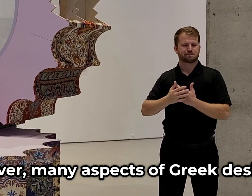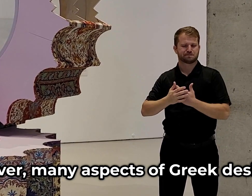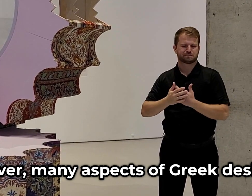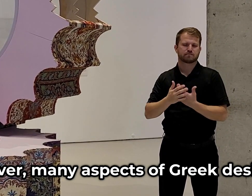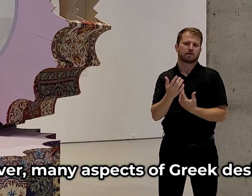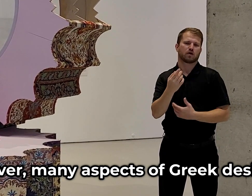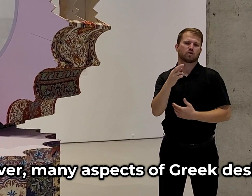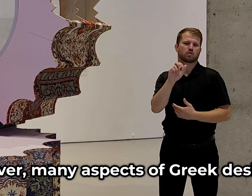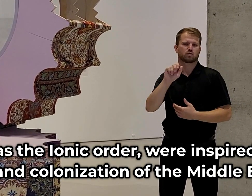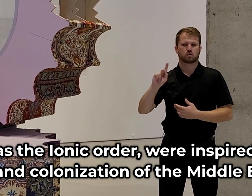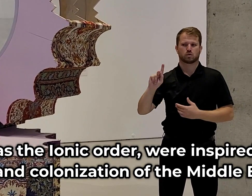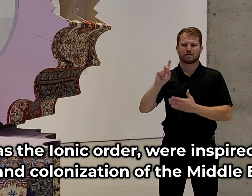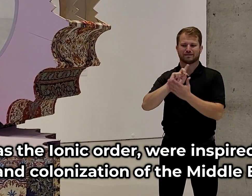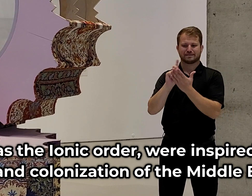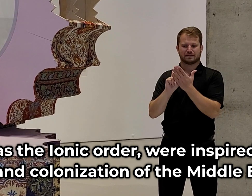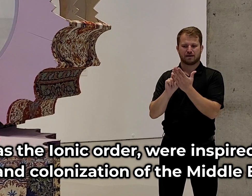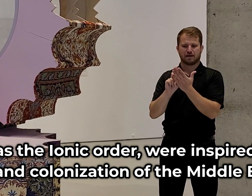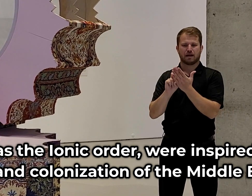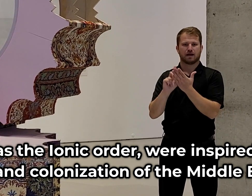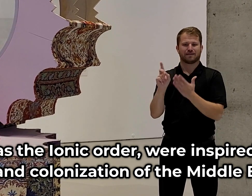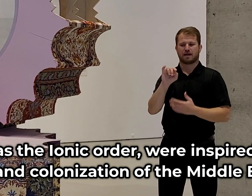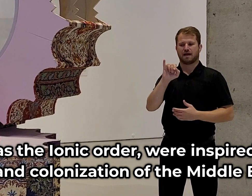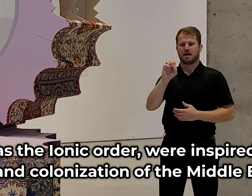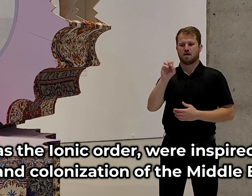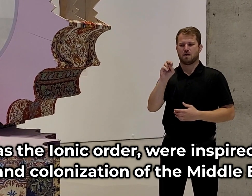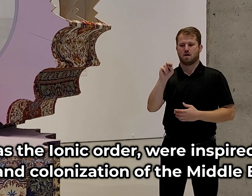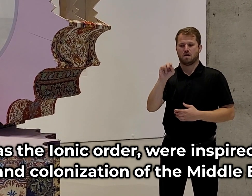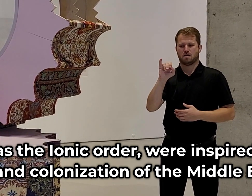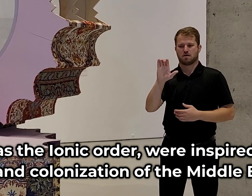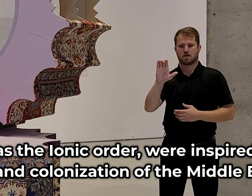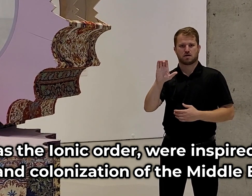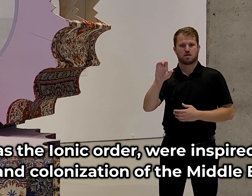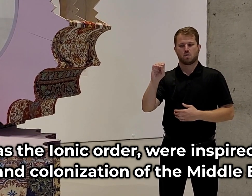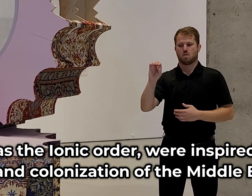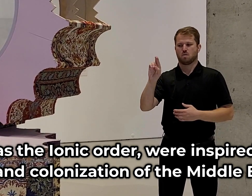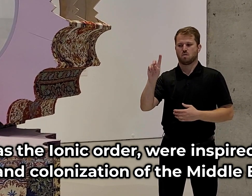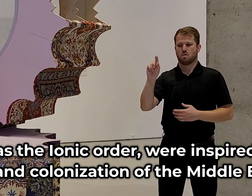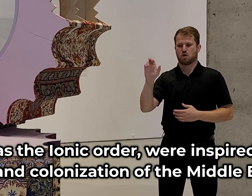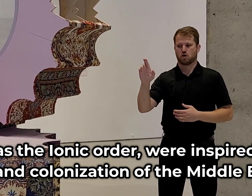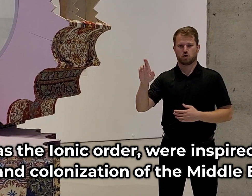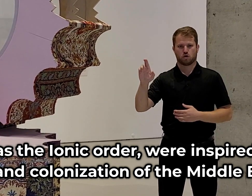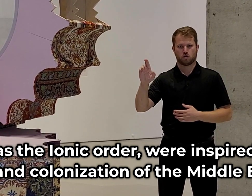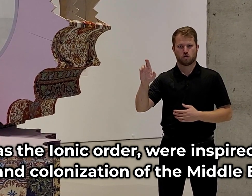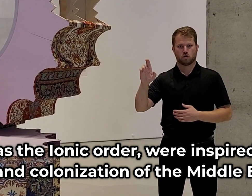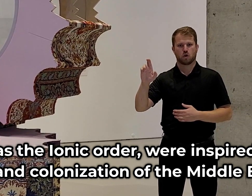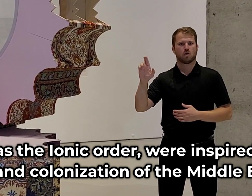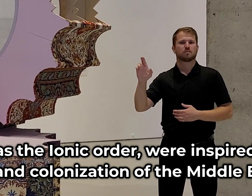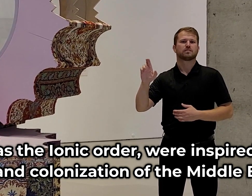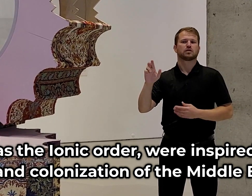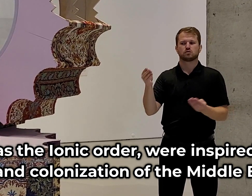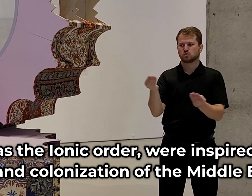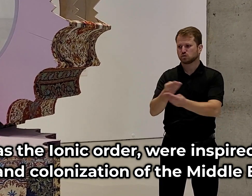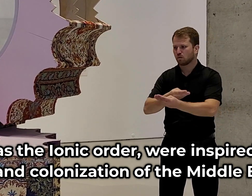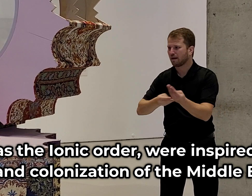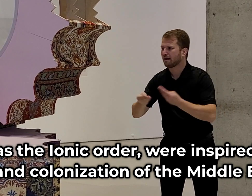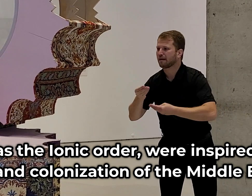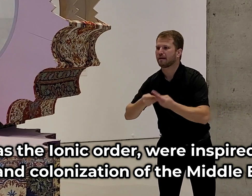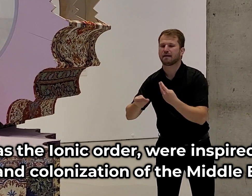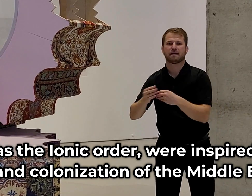design, such as the Ionic Order, were inspired by trade and colonization in the Middle